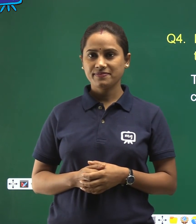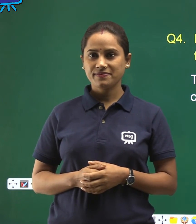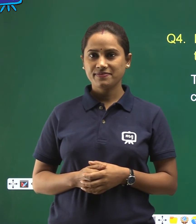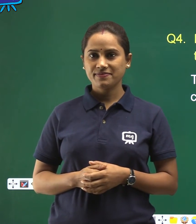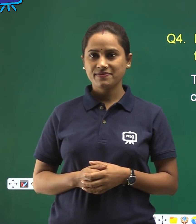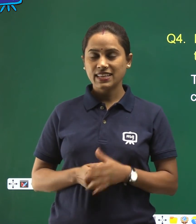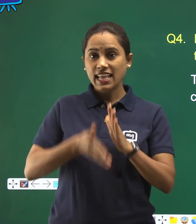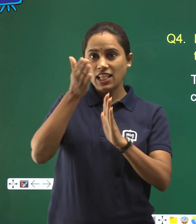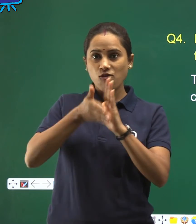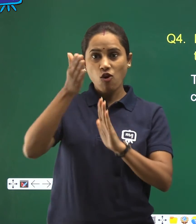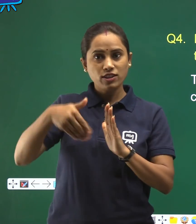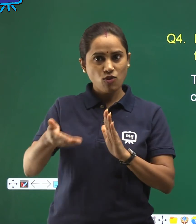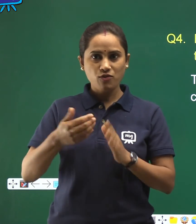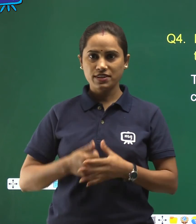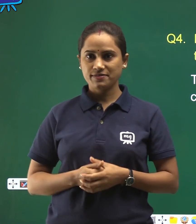The walls of